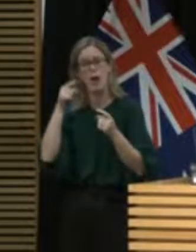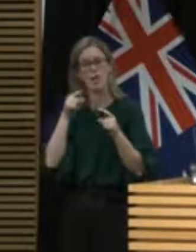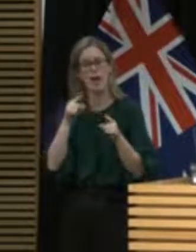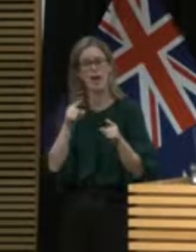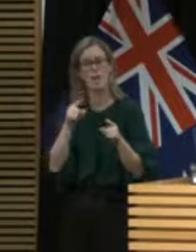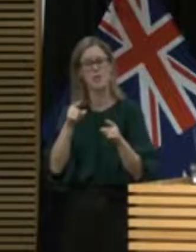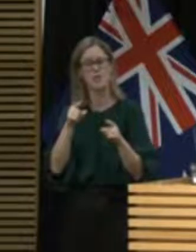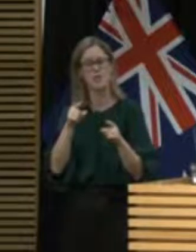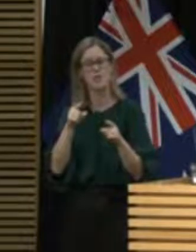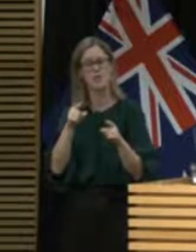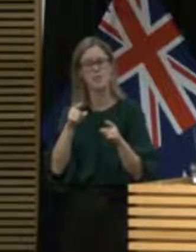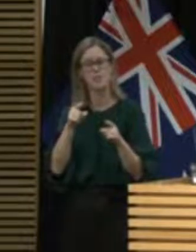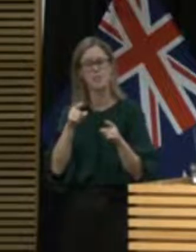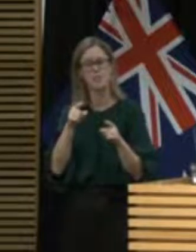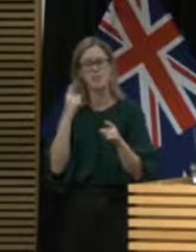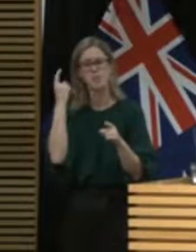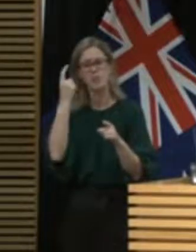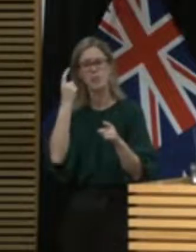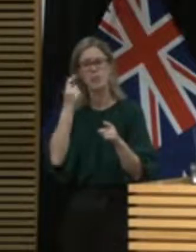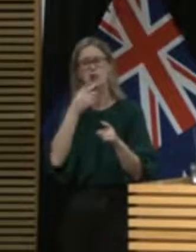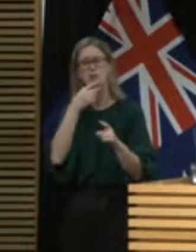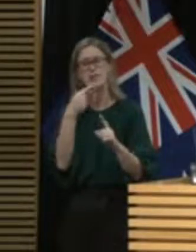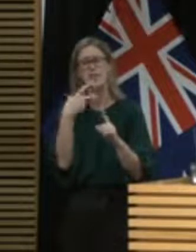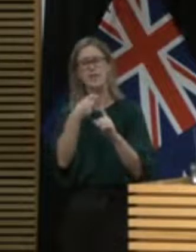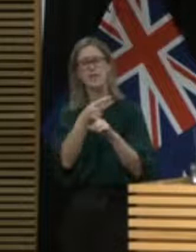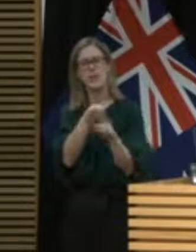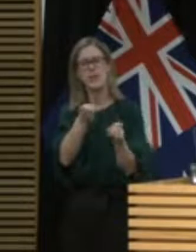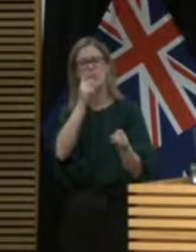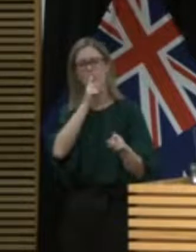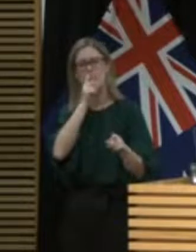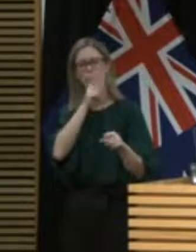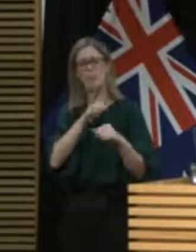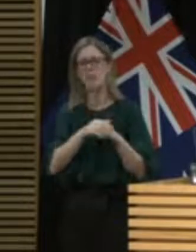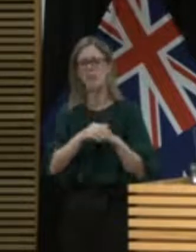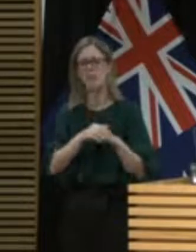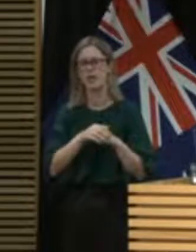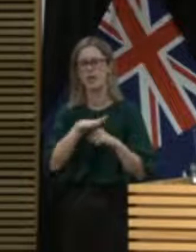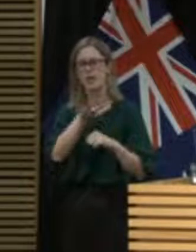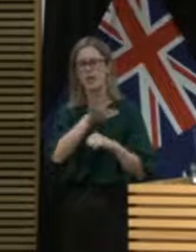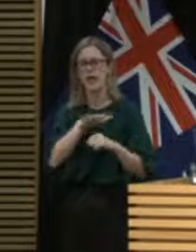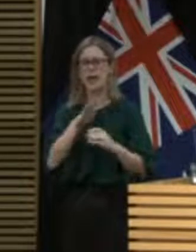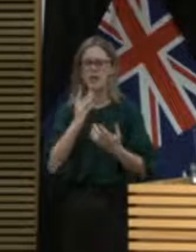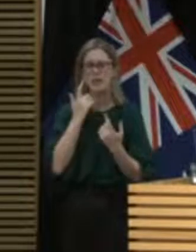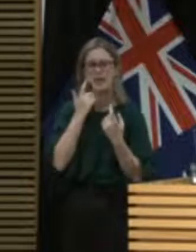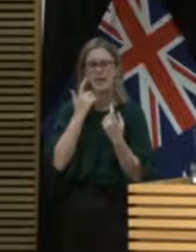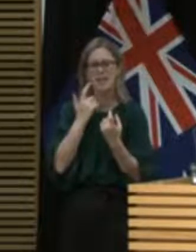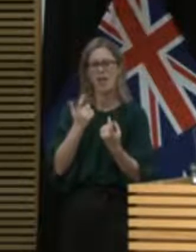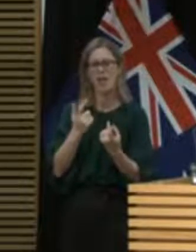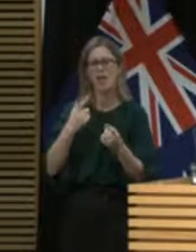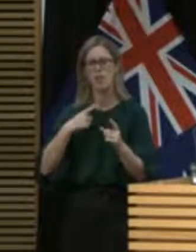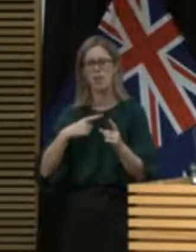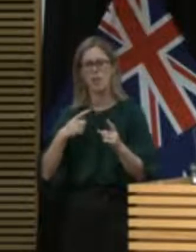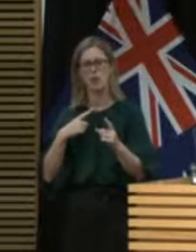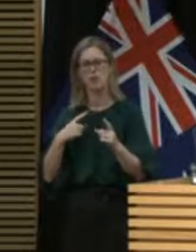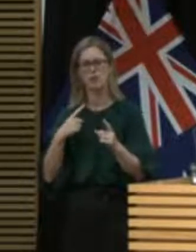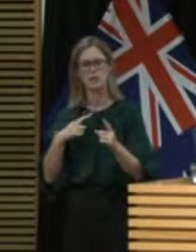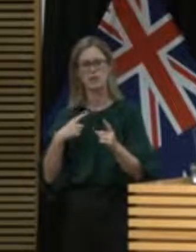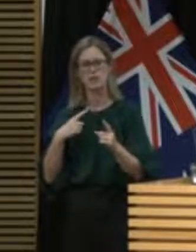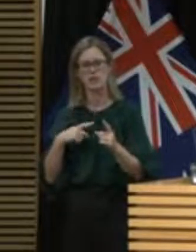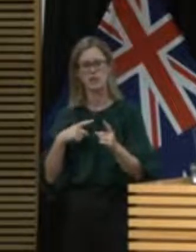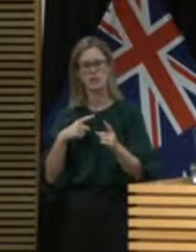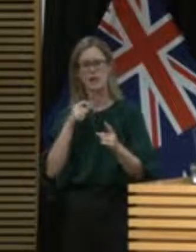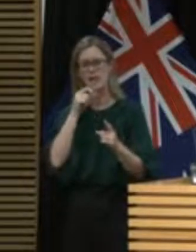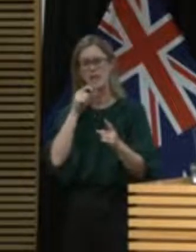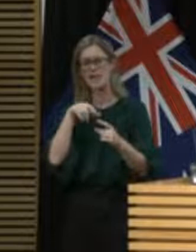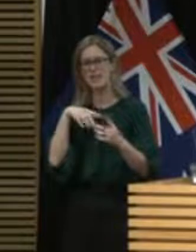into consideration, though, the use of vaccines there. It is an area we wouldn't step into lightly because, of course, any